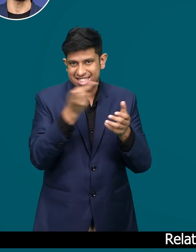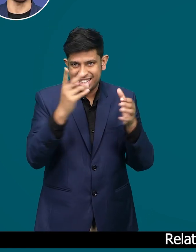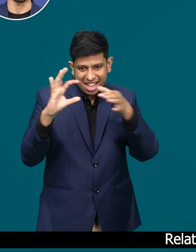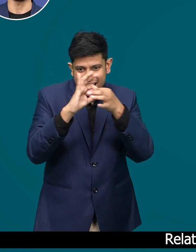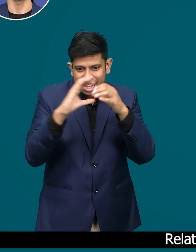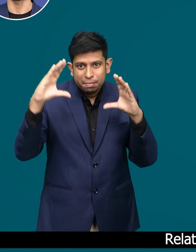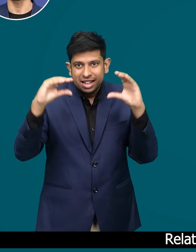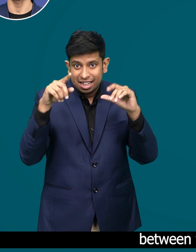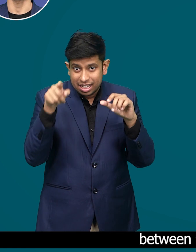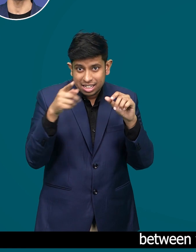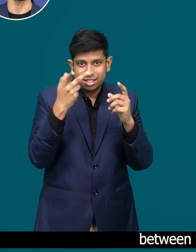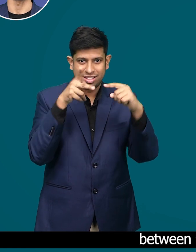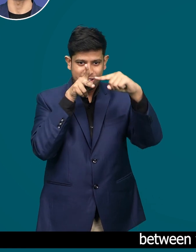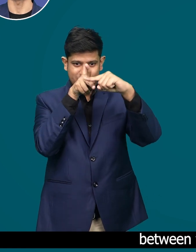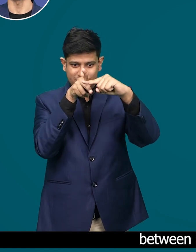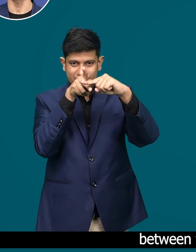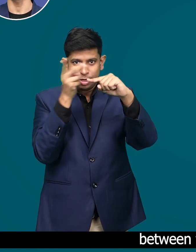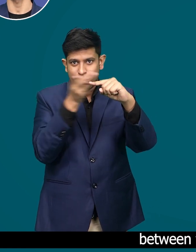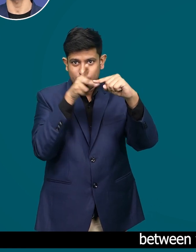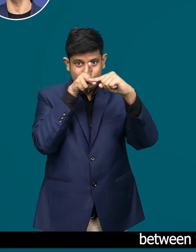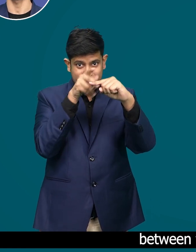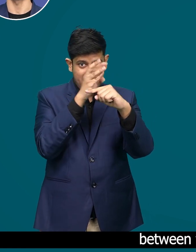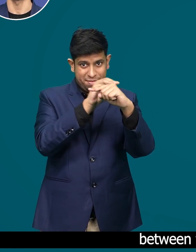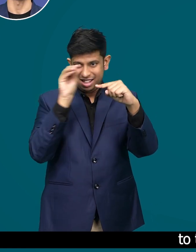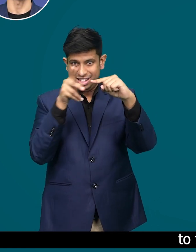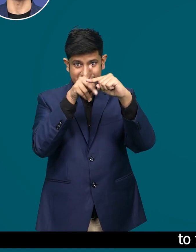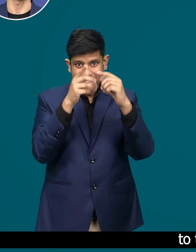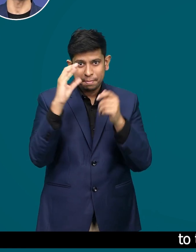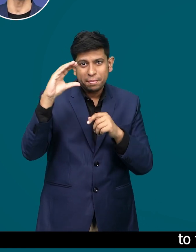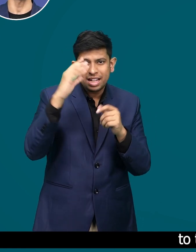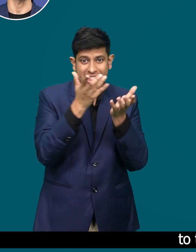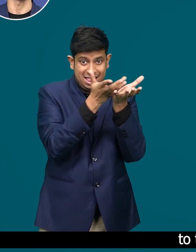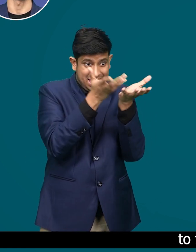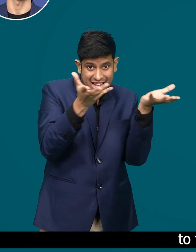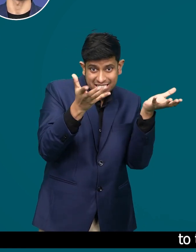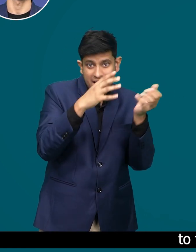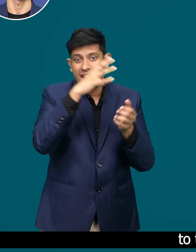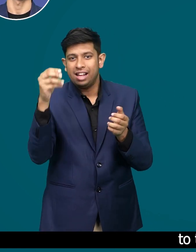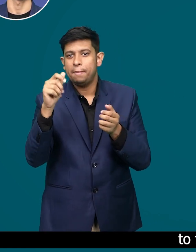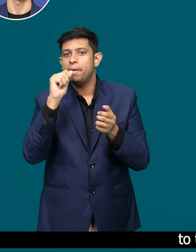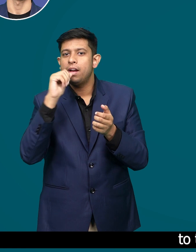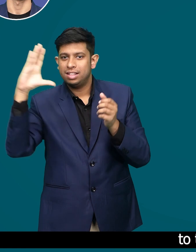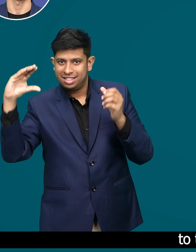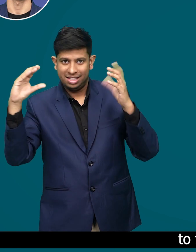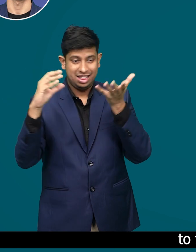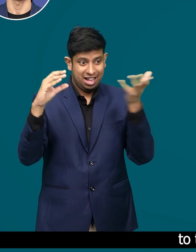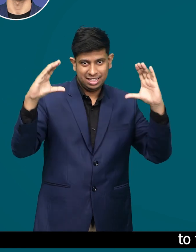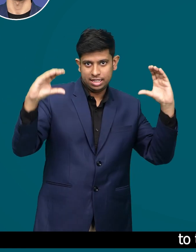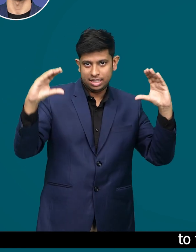Relative density is the ratio between the density of a substance to the density of water.